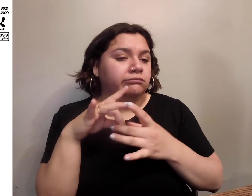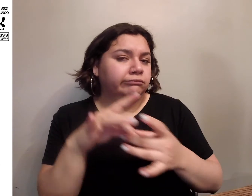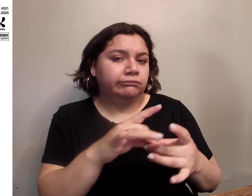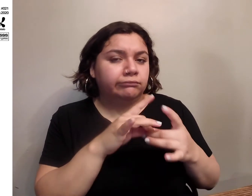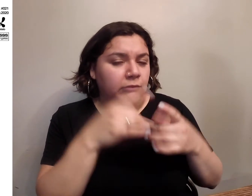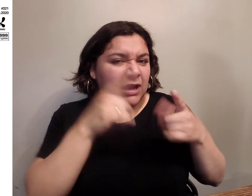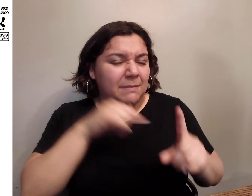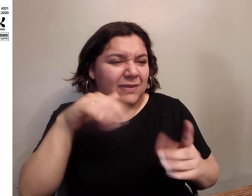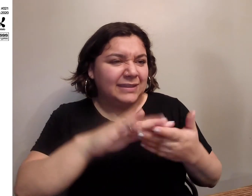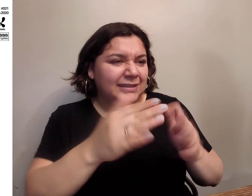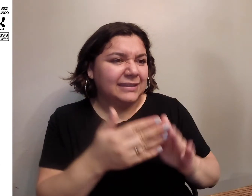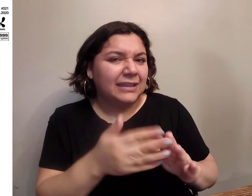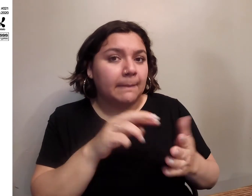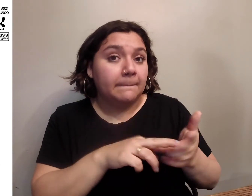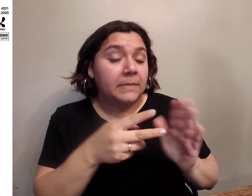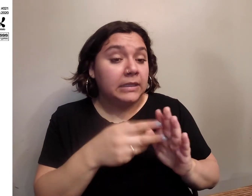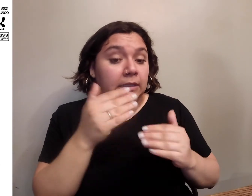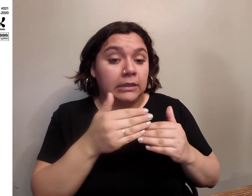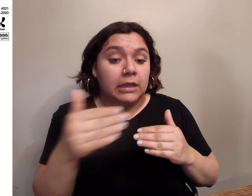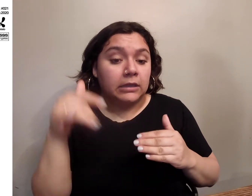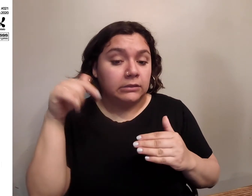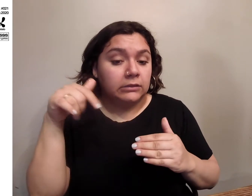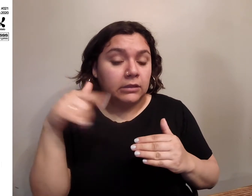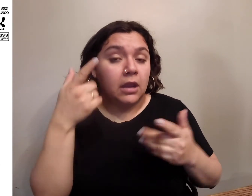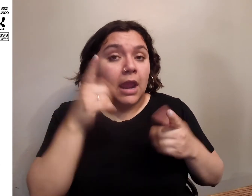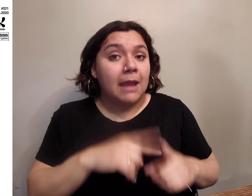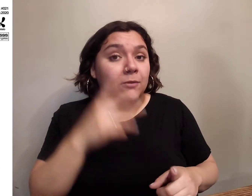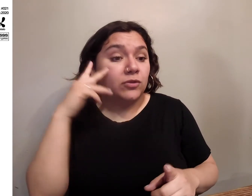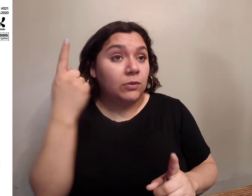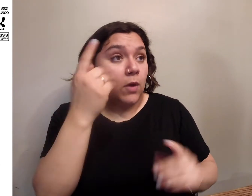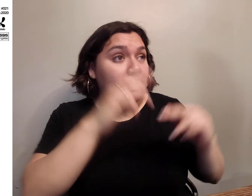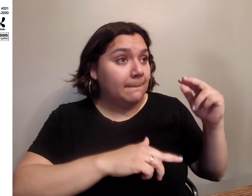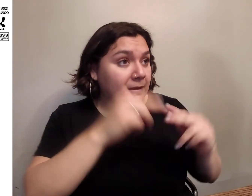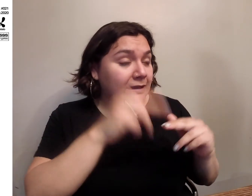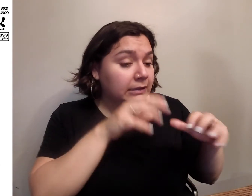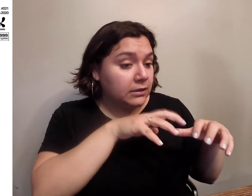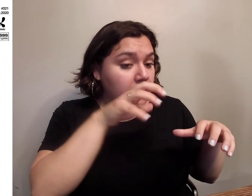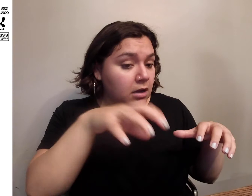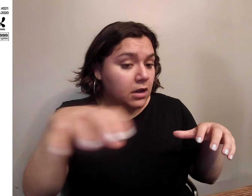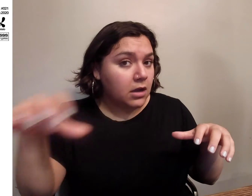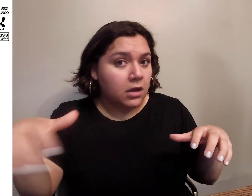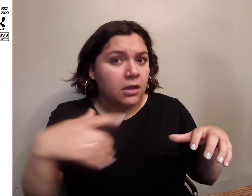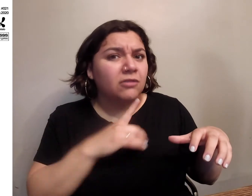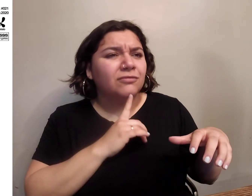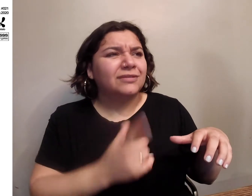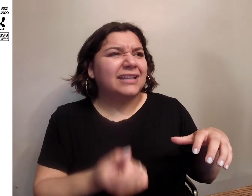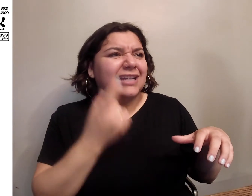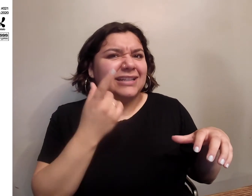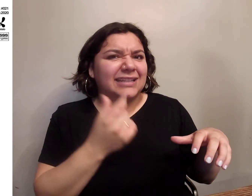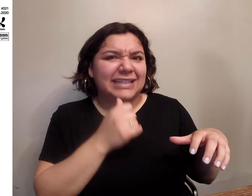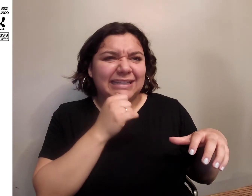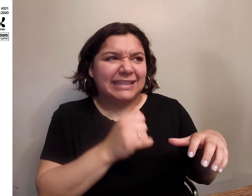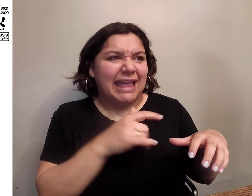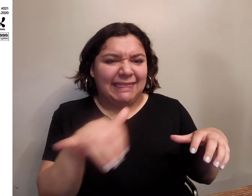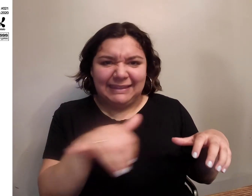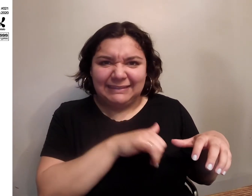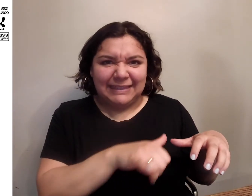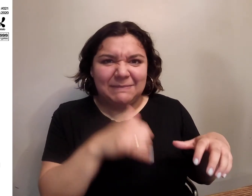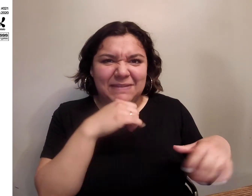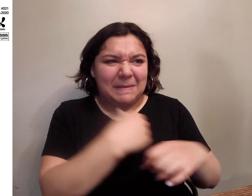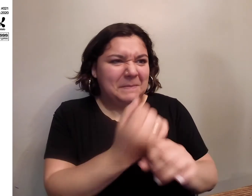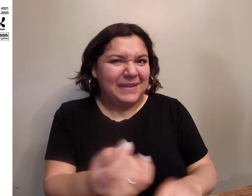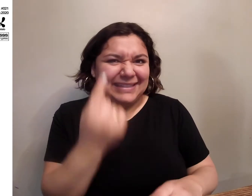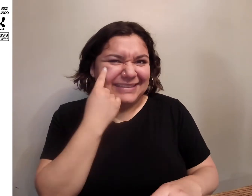What is next to, when you see one building next to another, it makes no sense.